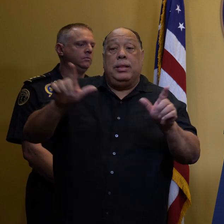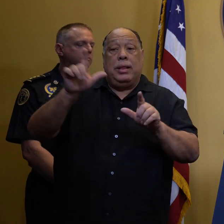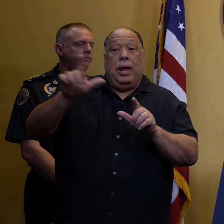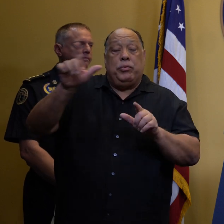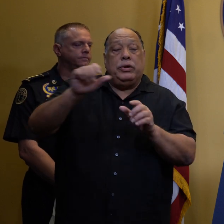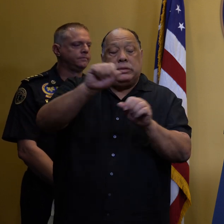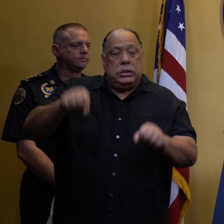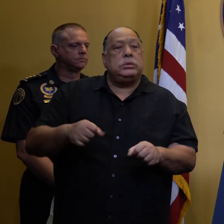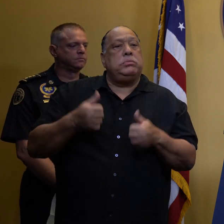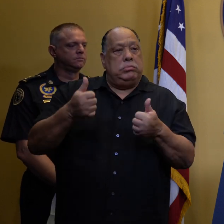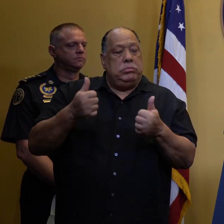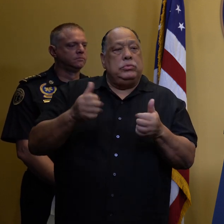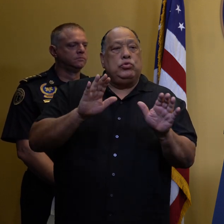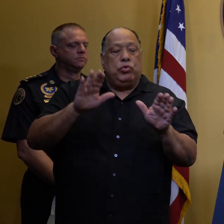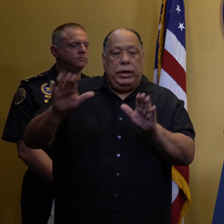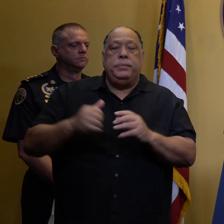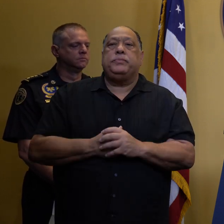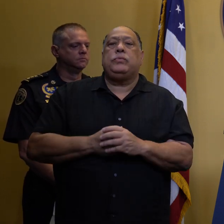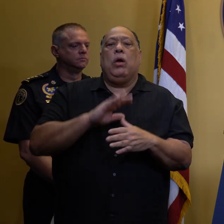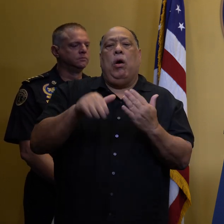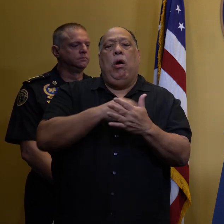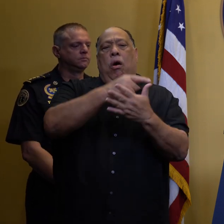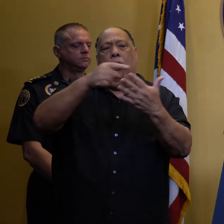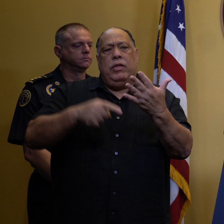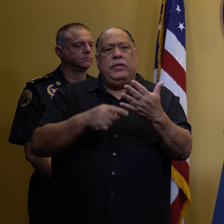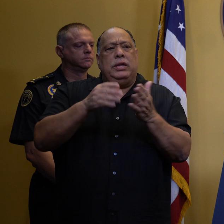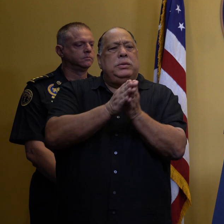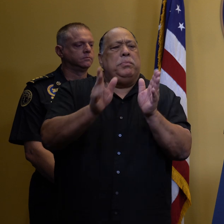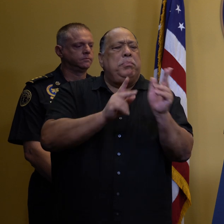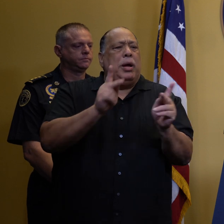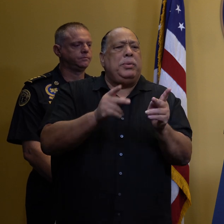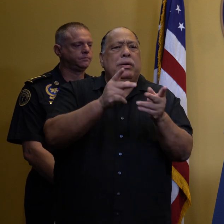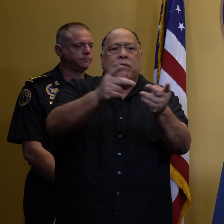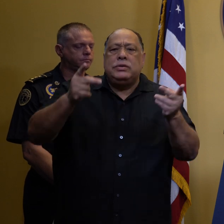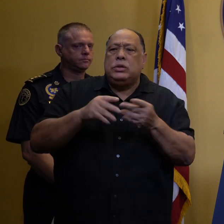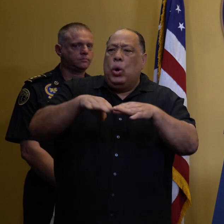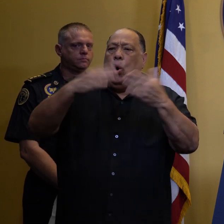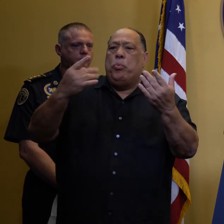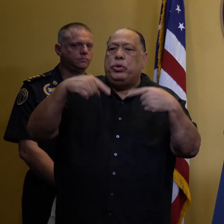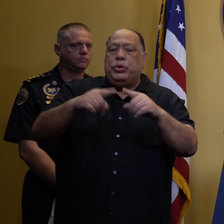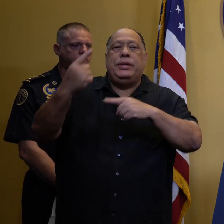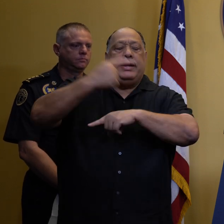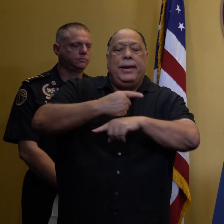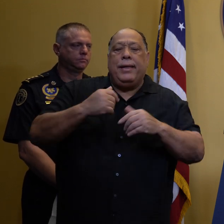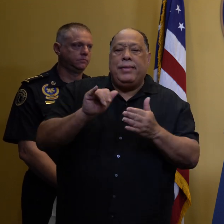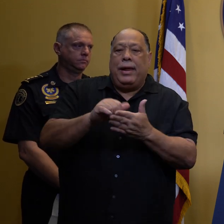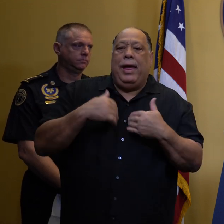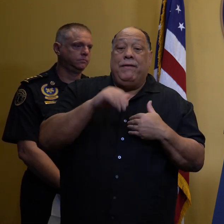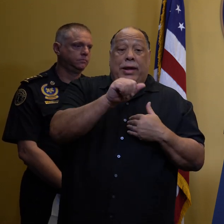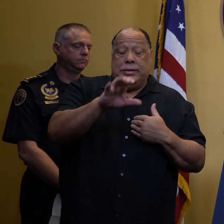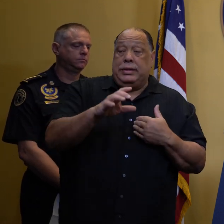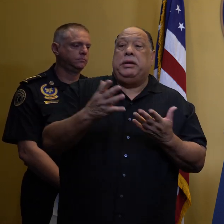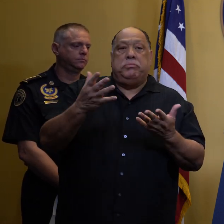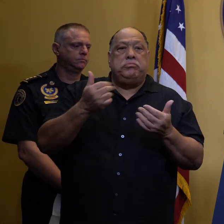been great. All of these public facilities that are open during the day that have air conditioning have really turned out